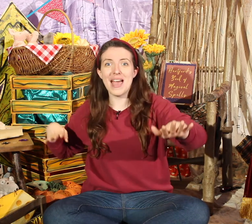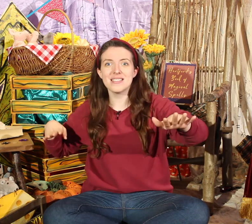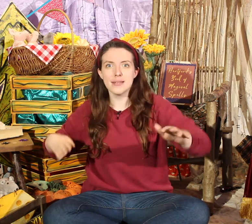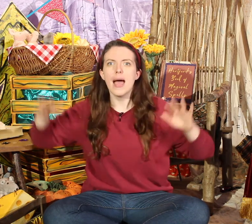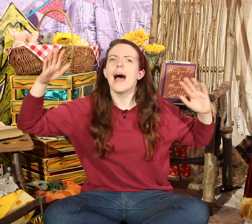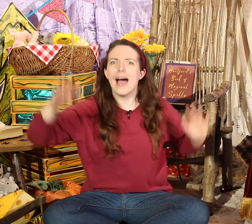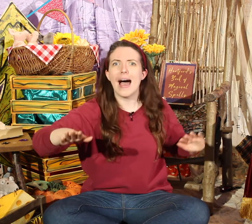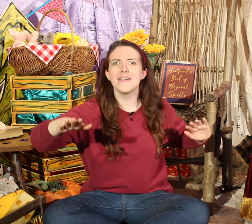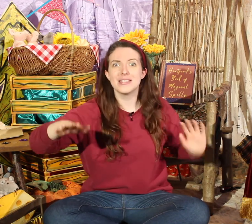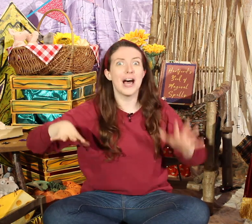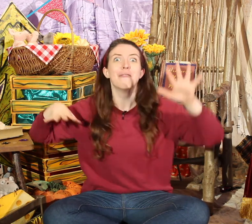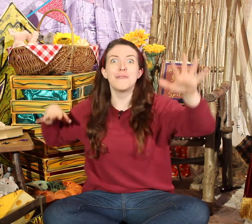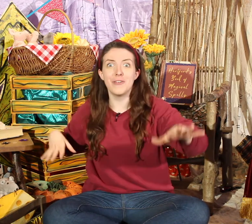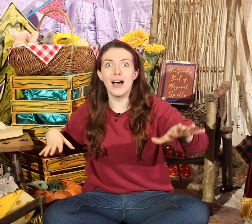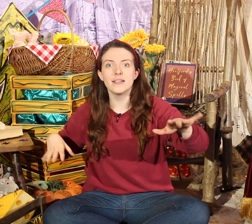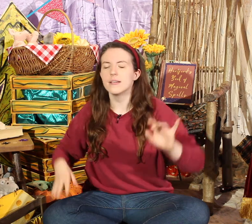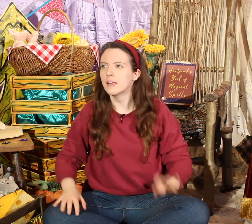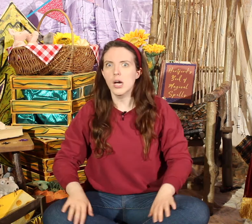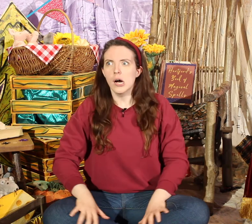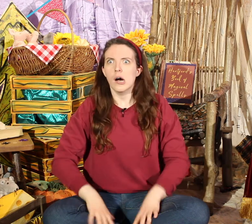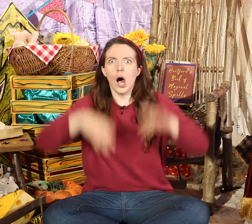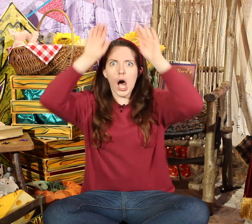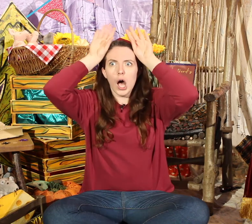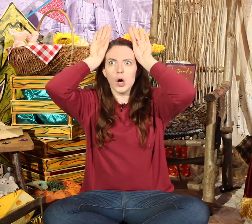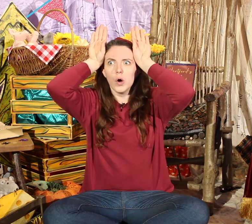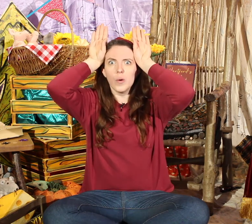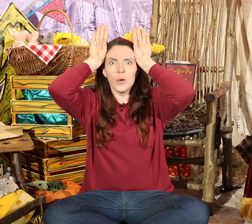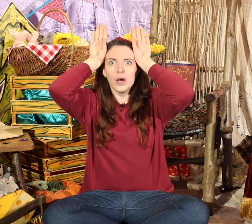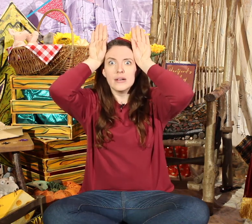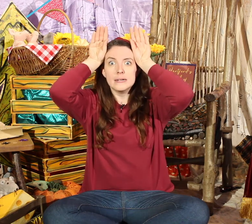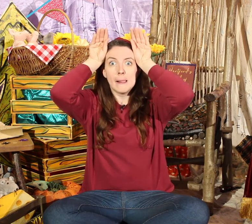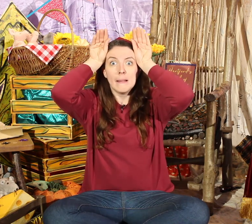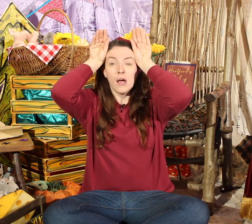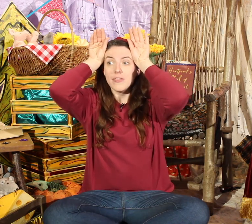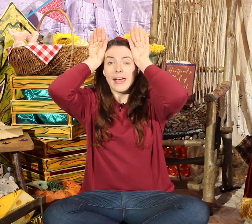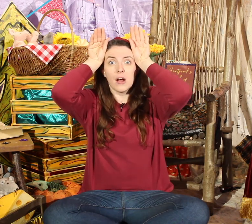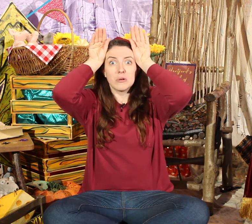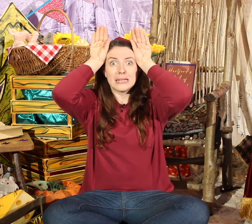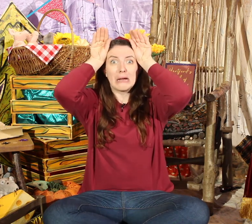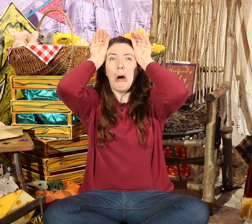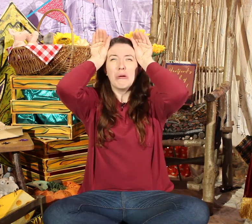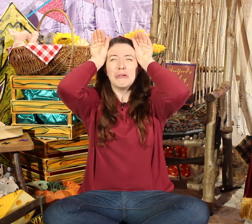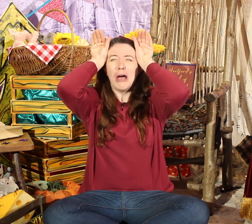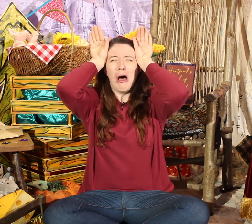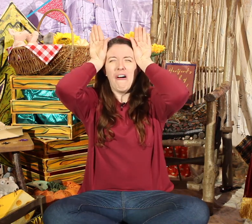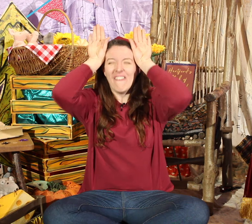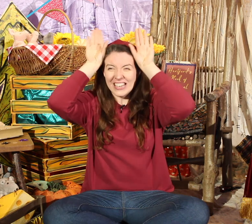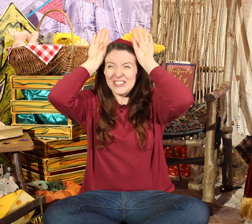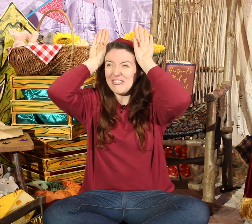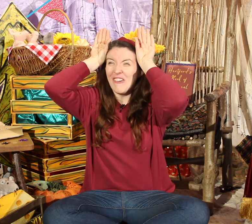best, have some fun. Uh-oh! The hare was like, oh no, she's going